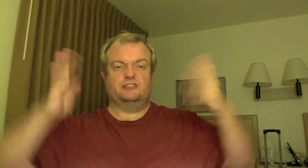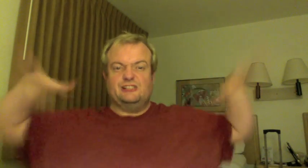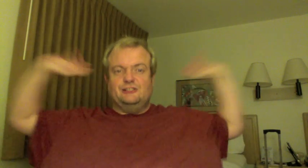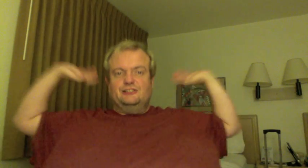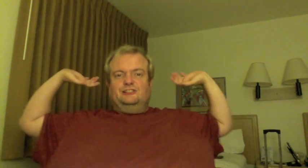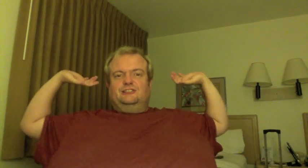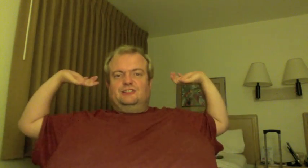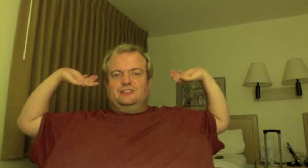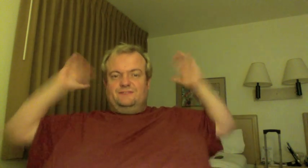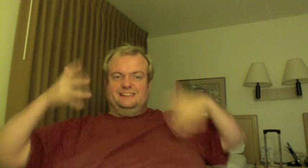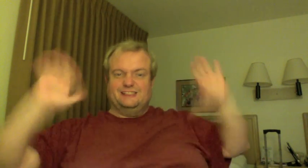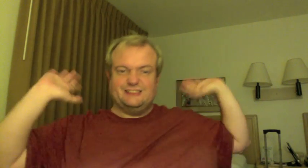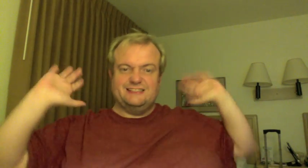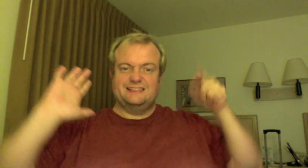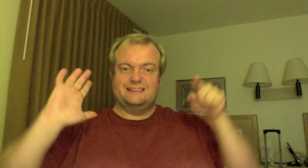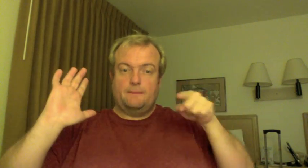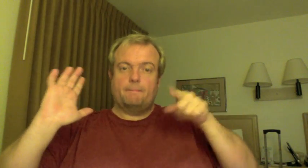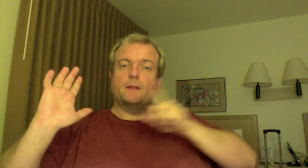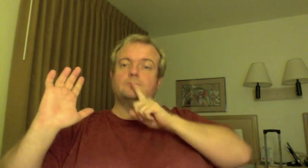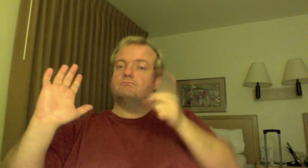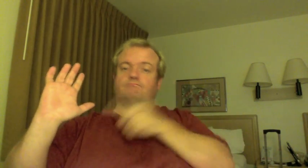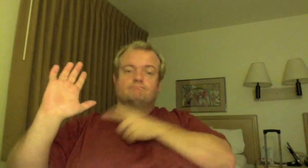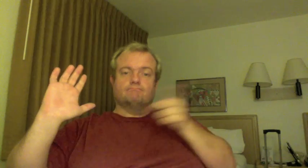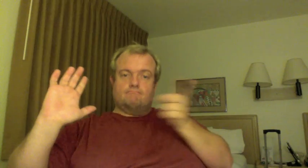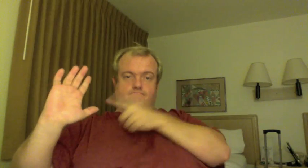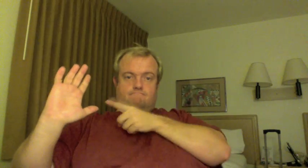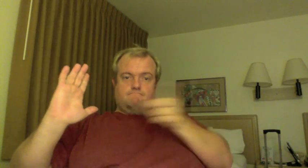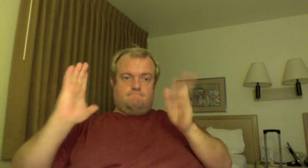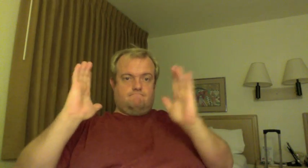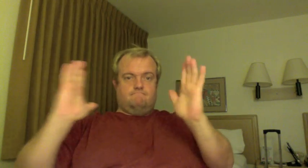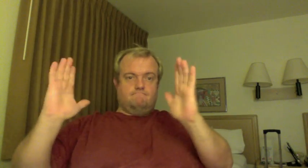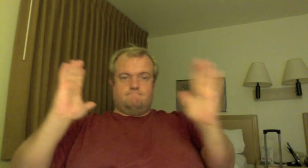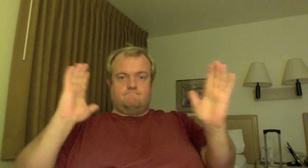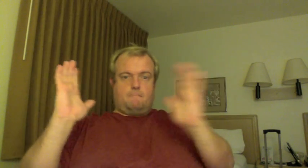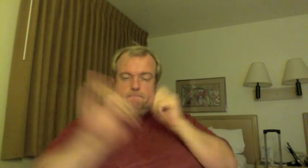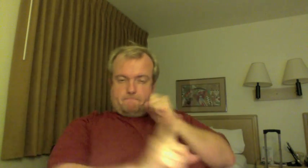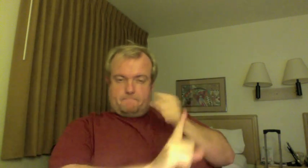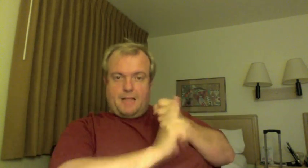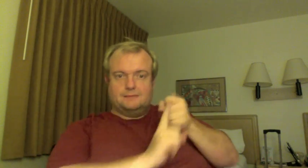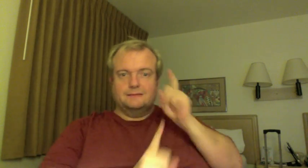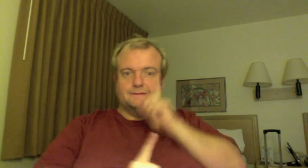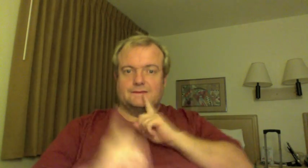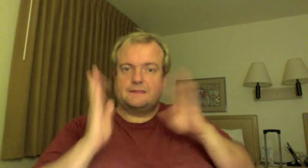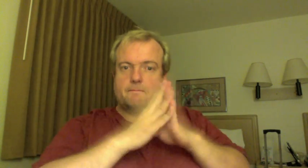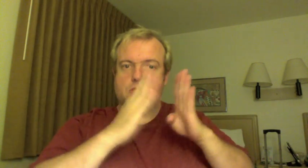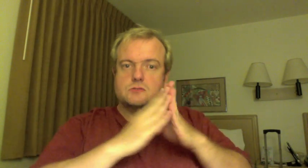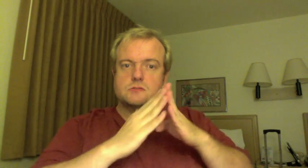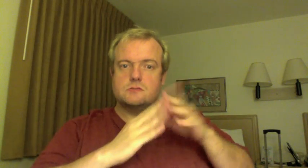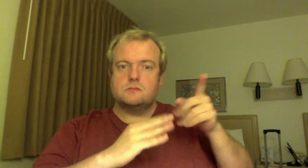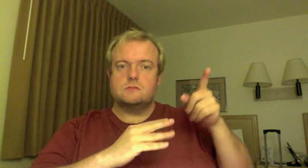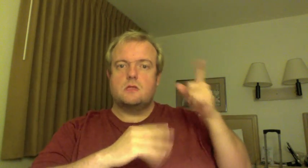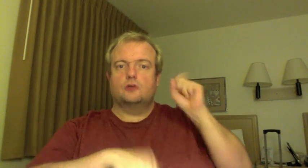Olympic officials are concerned about the air quality in Beijing and wonder how it might affect athletes' performances in an open